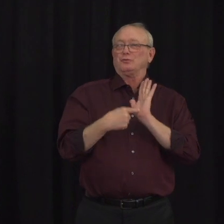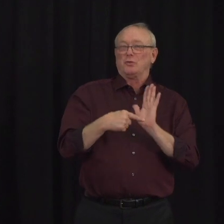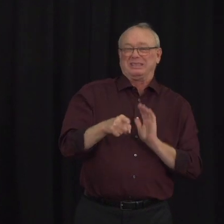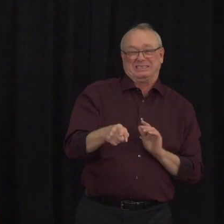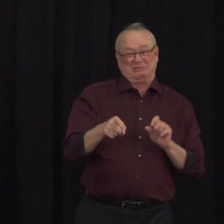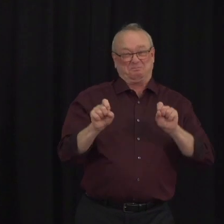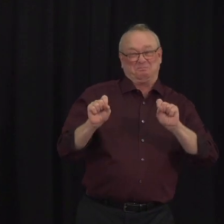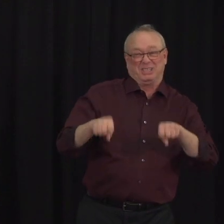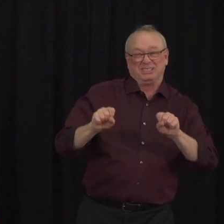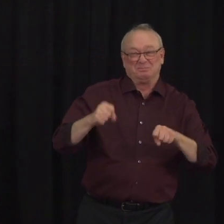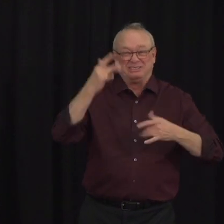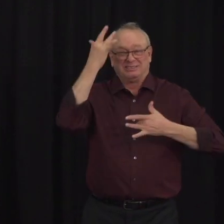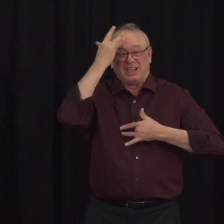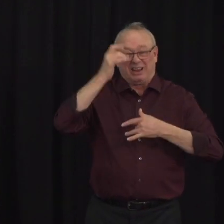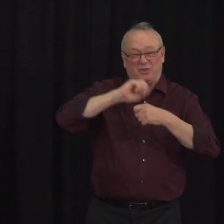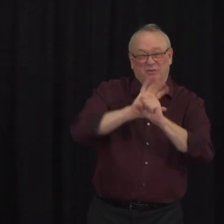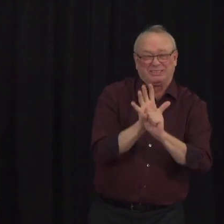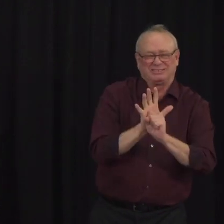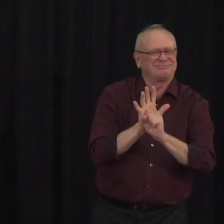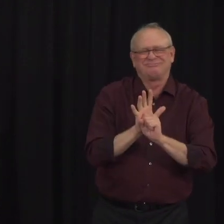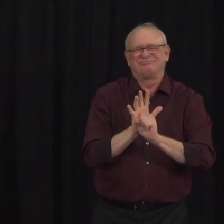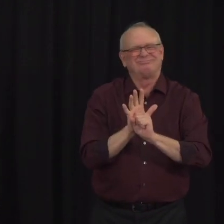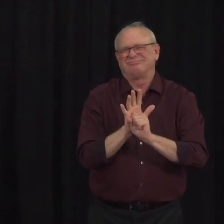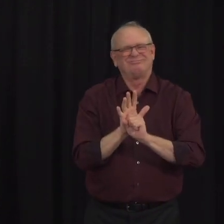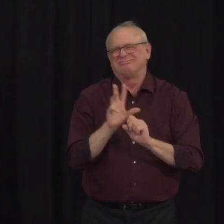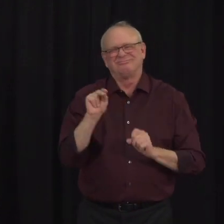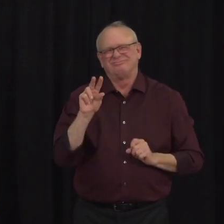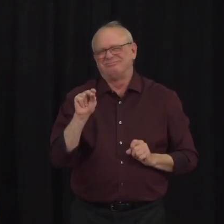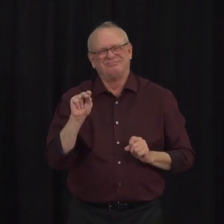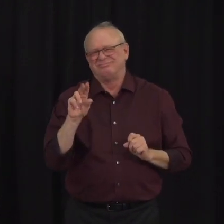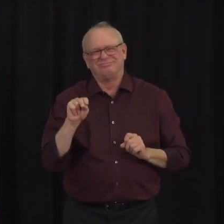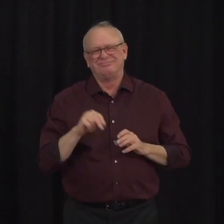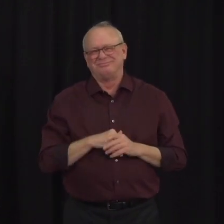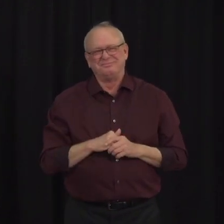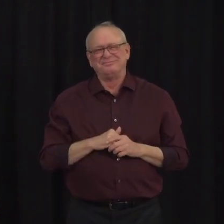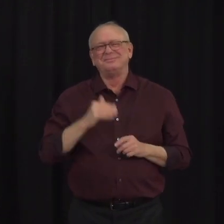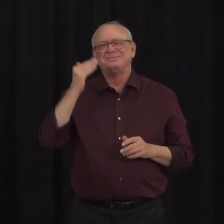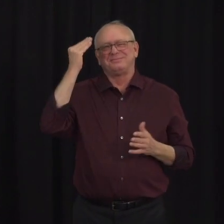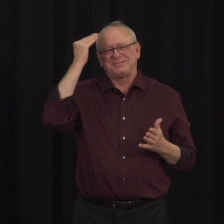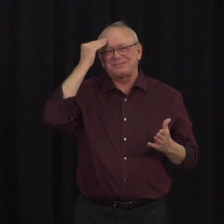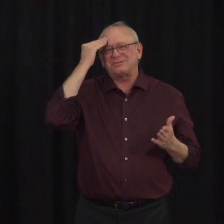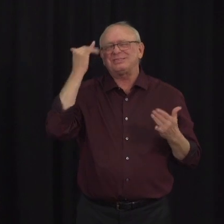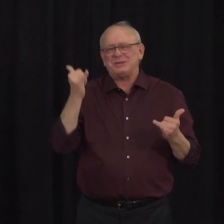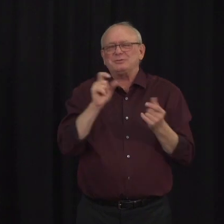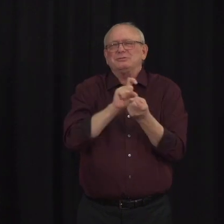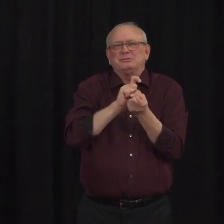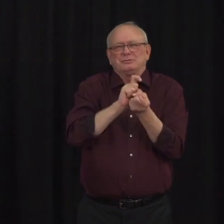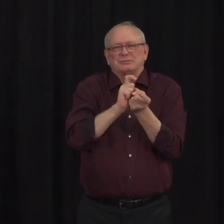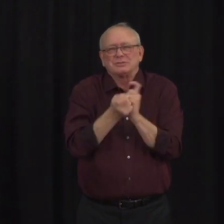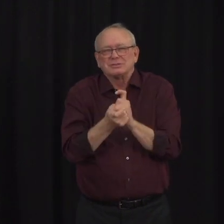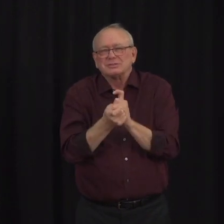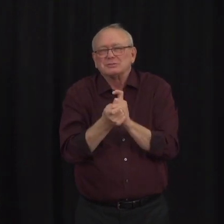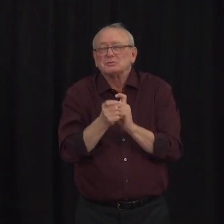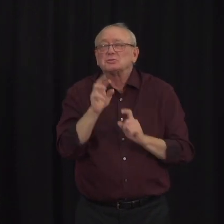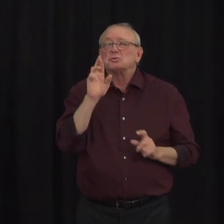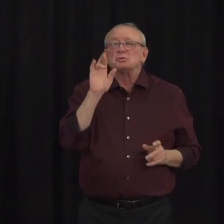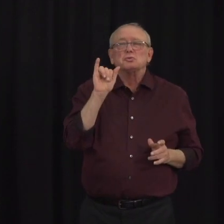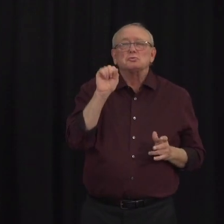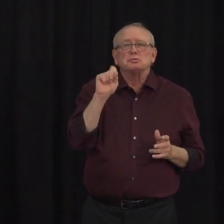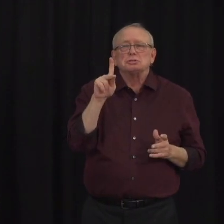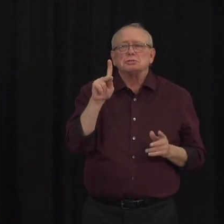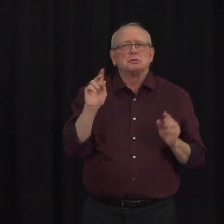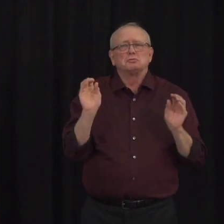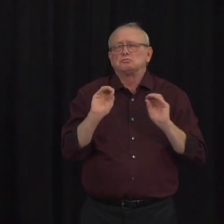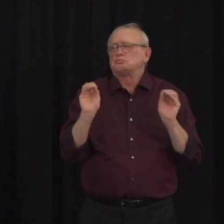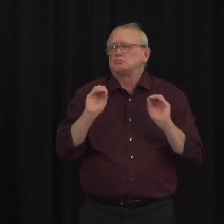the risk that a child with just one of these symptoms has COVID is even lower if that child is not known to